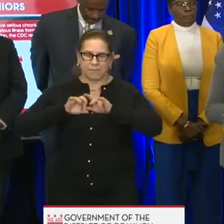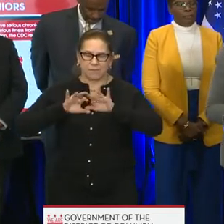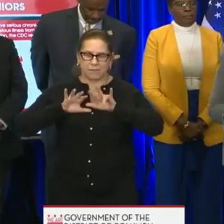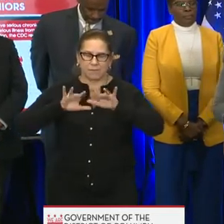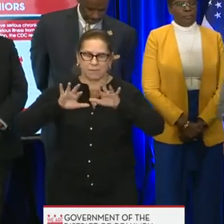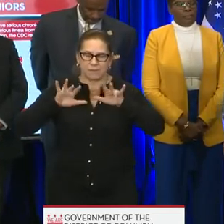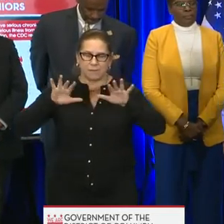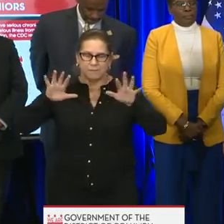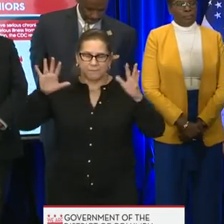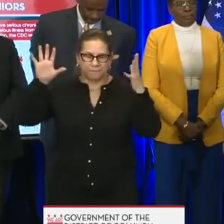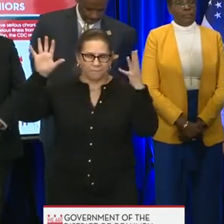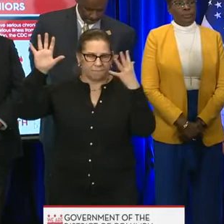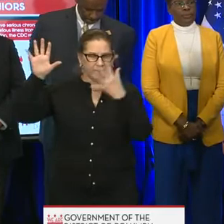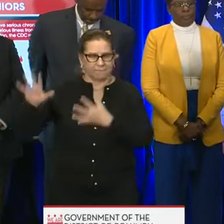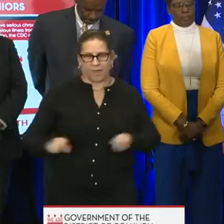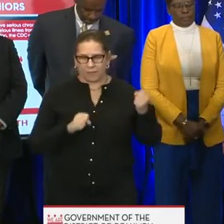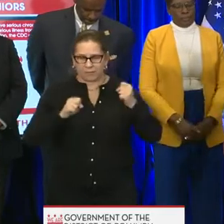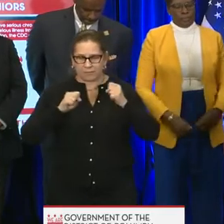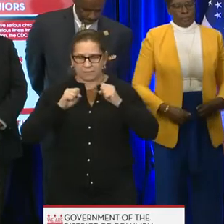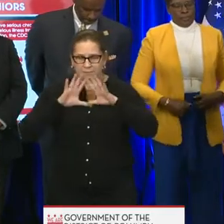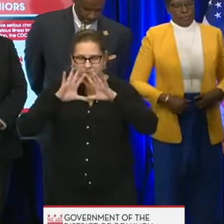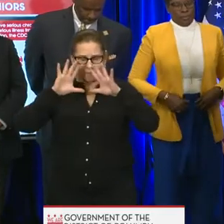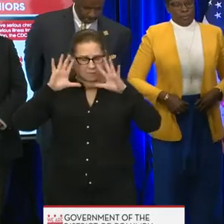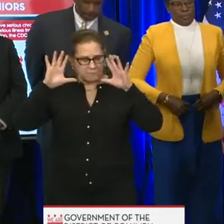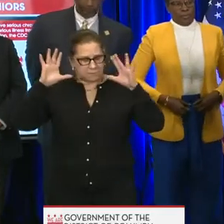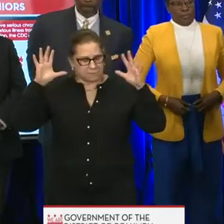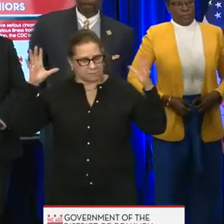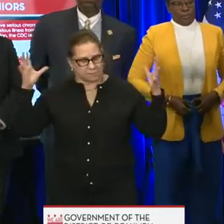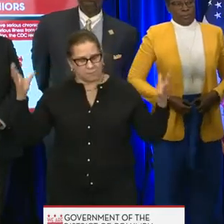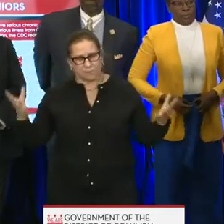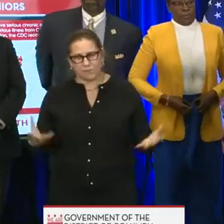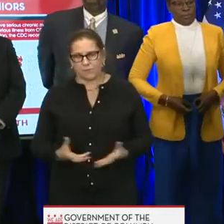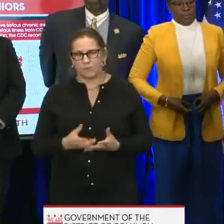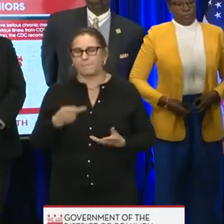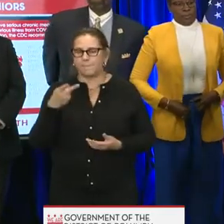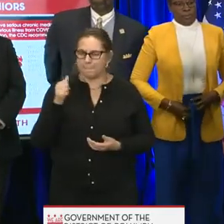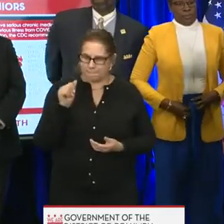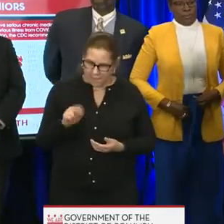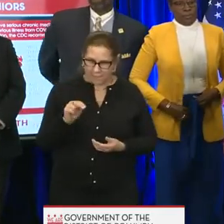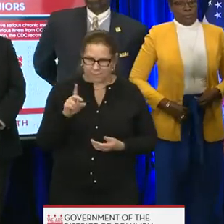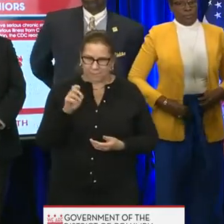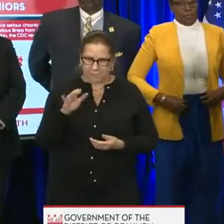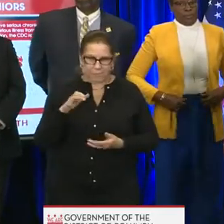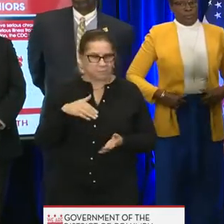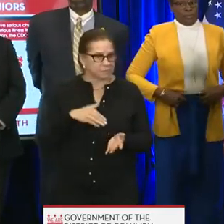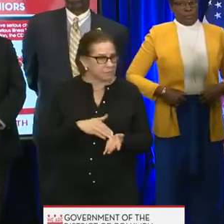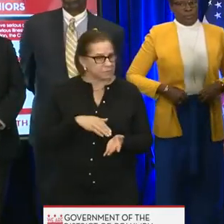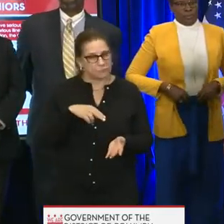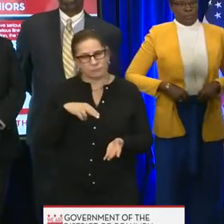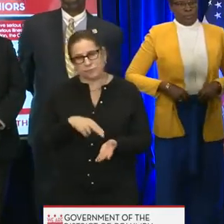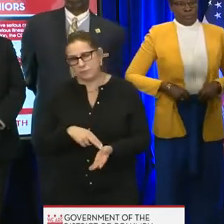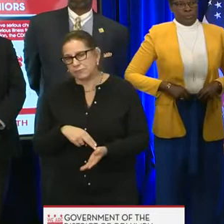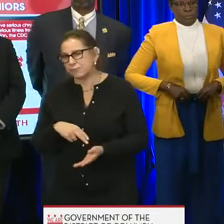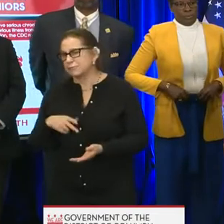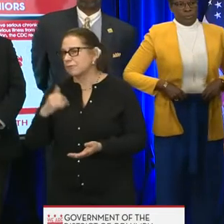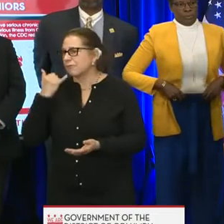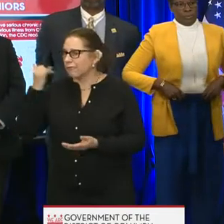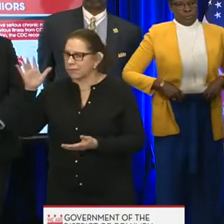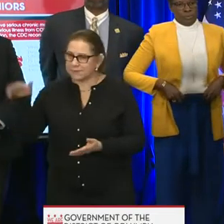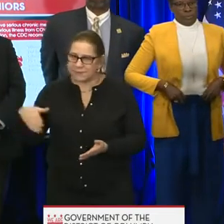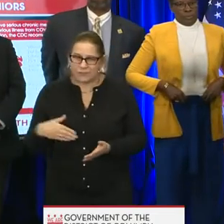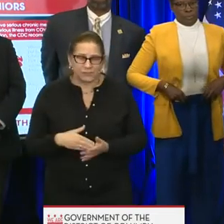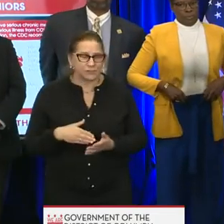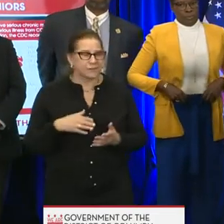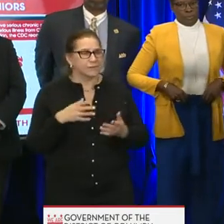systems are strained, including our healthcare professionals, call centers, and the like. And I